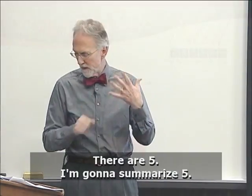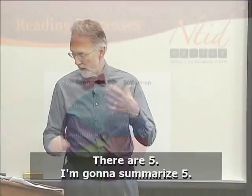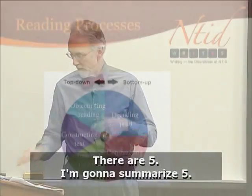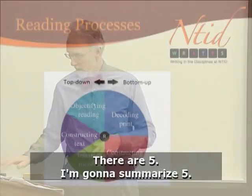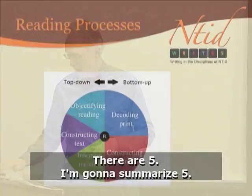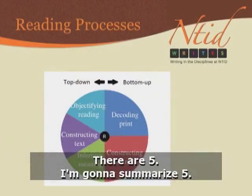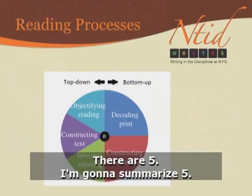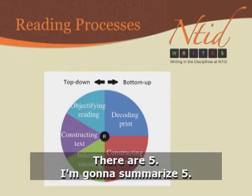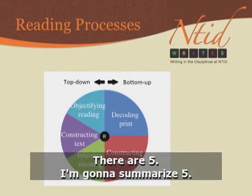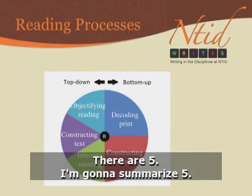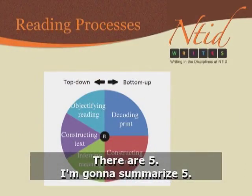5.